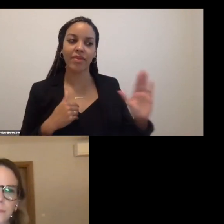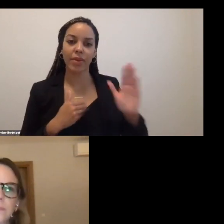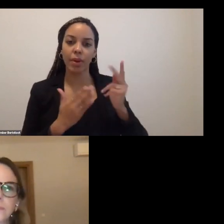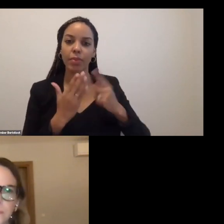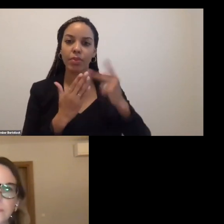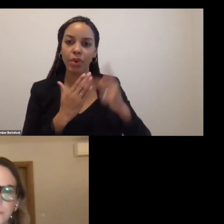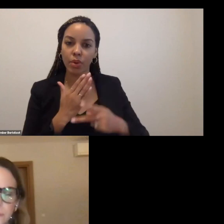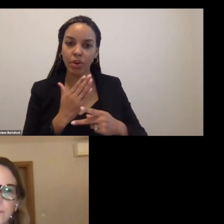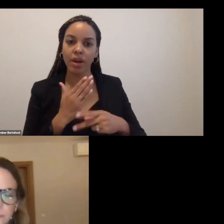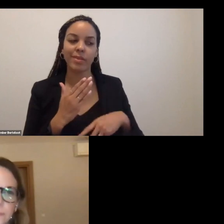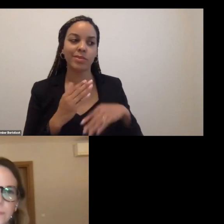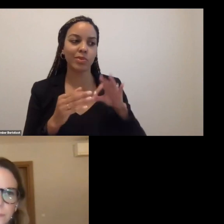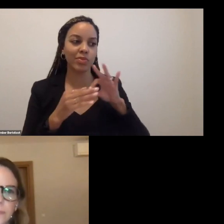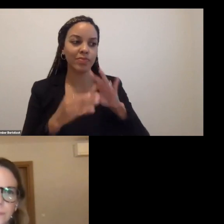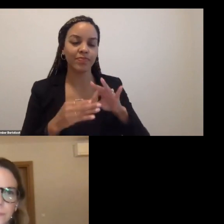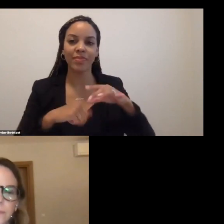on kind of ecological